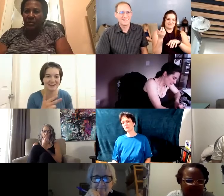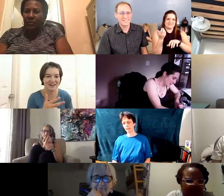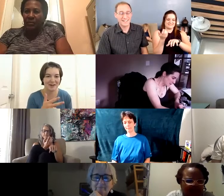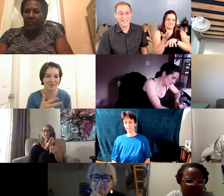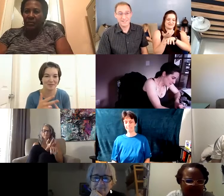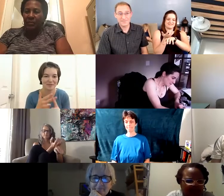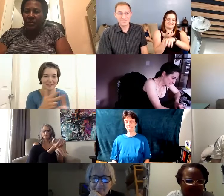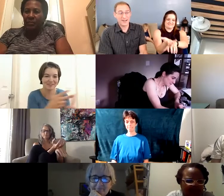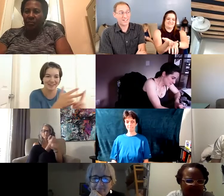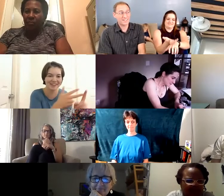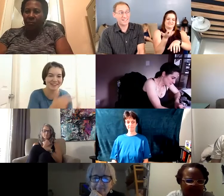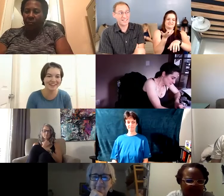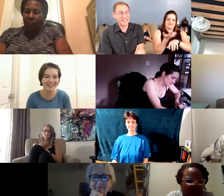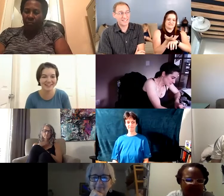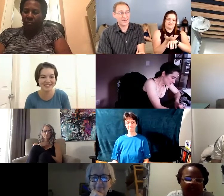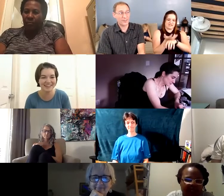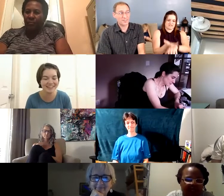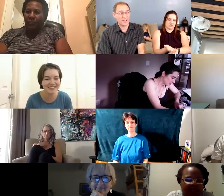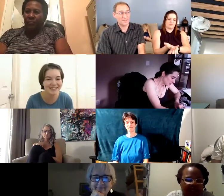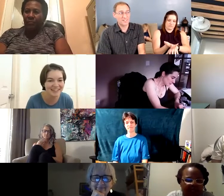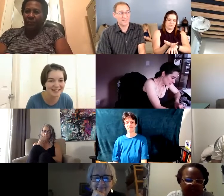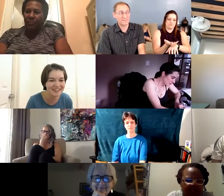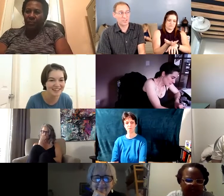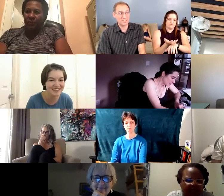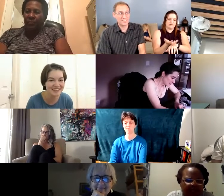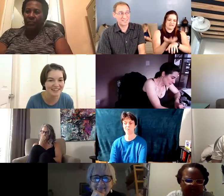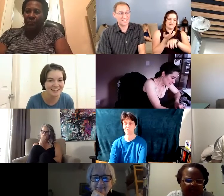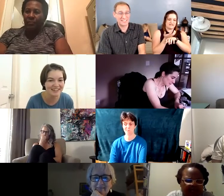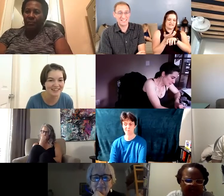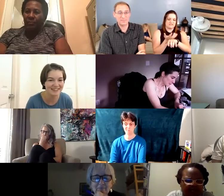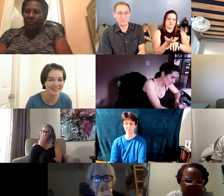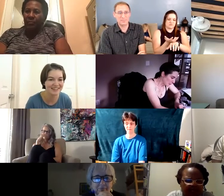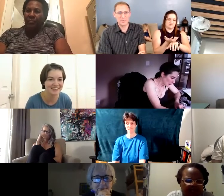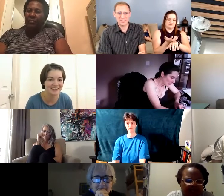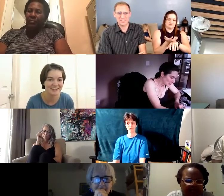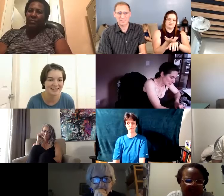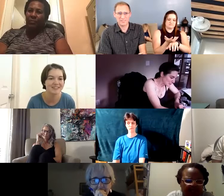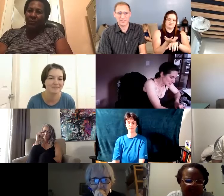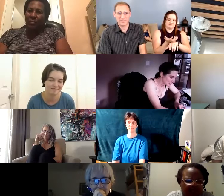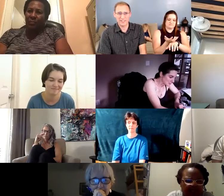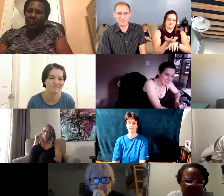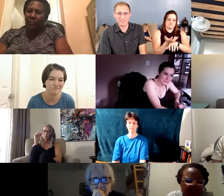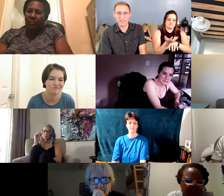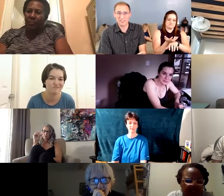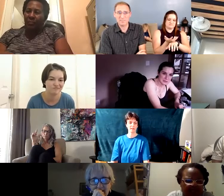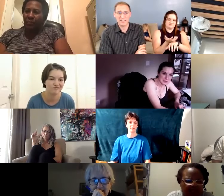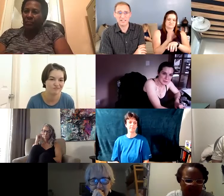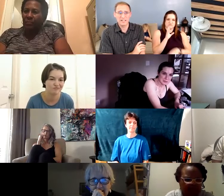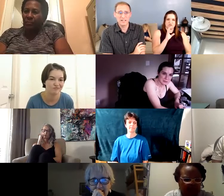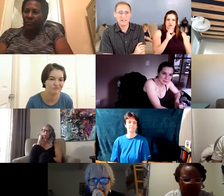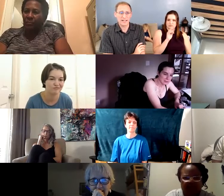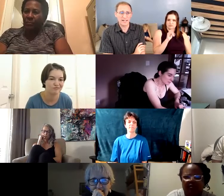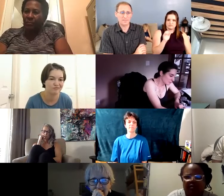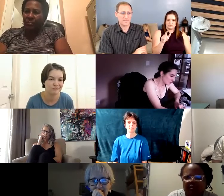Beverly Hillbillies. Yeah, honestly, like I think all the times that I've used it and seen it, most of our friends will just finger spell